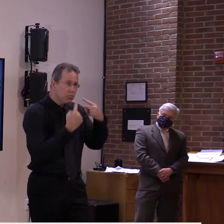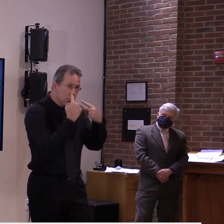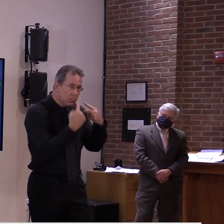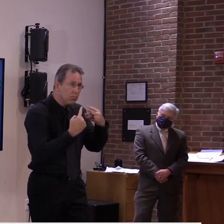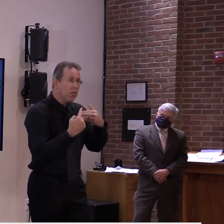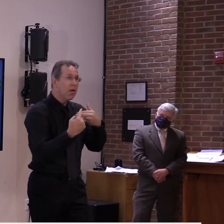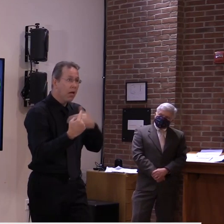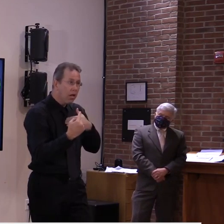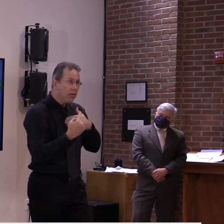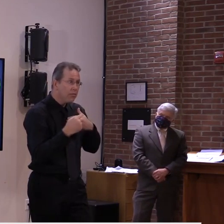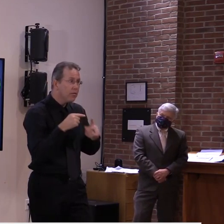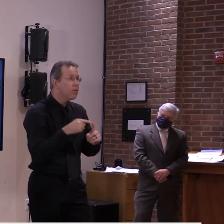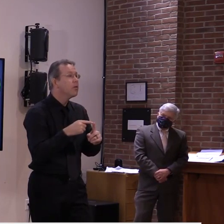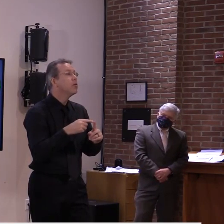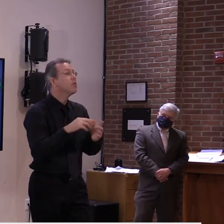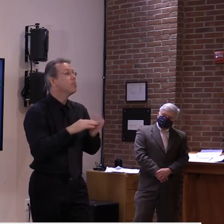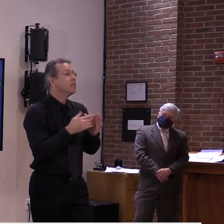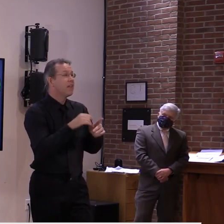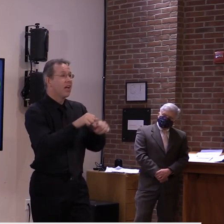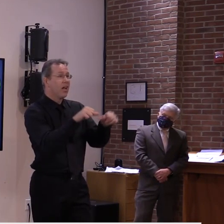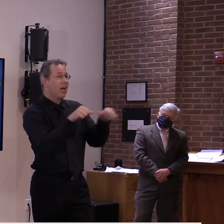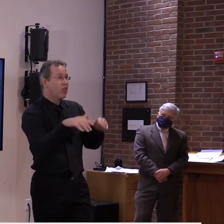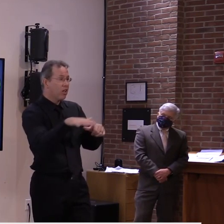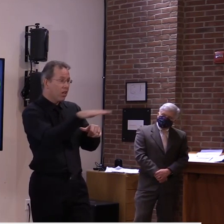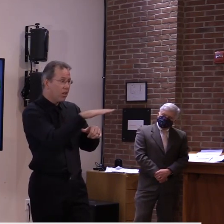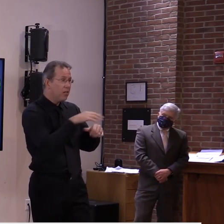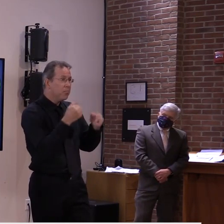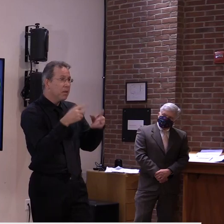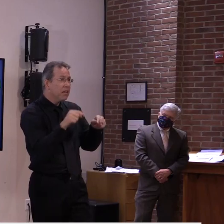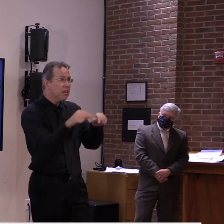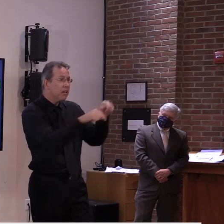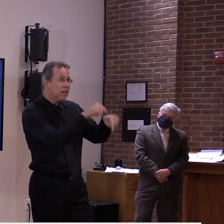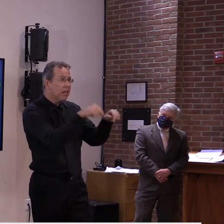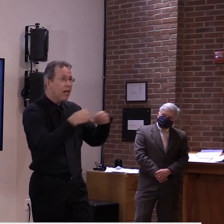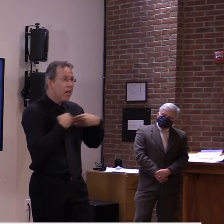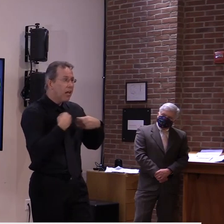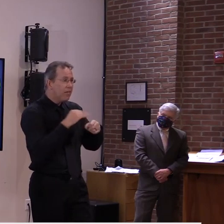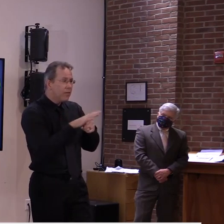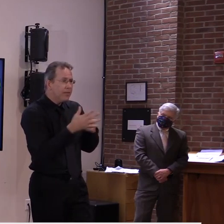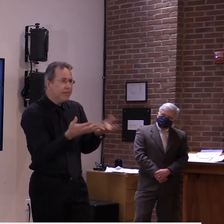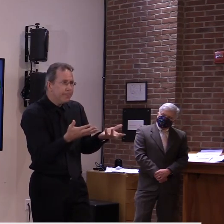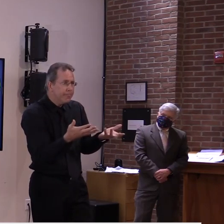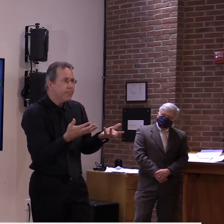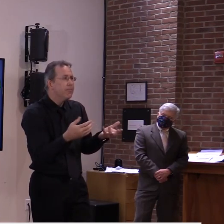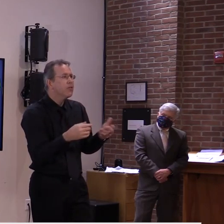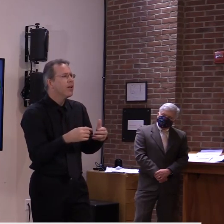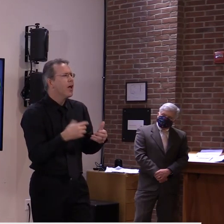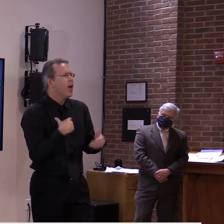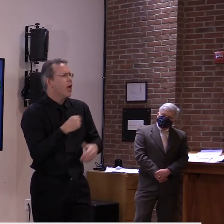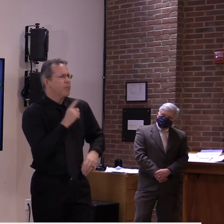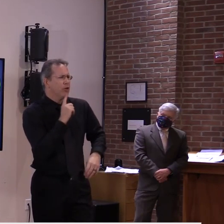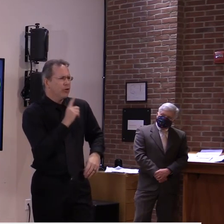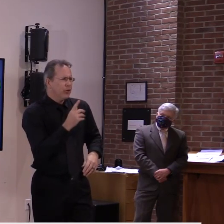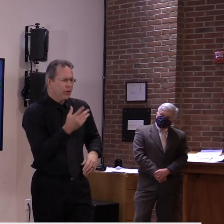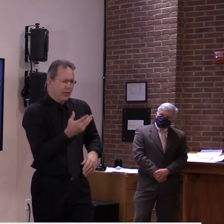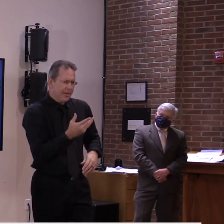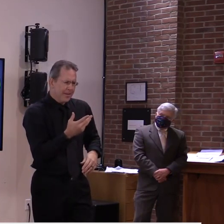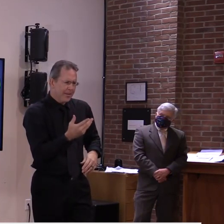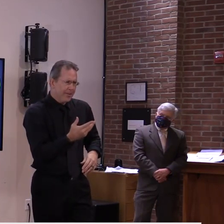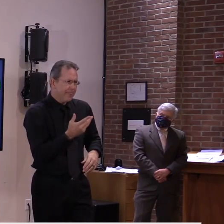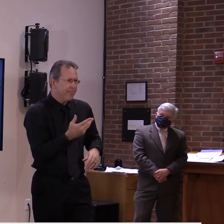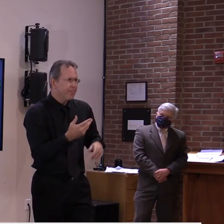retest them immediately. I assume they were tested with PCR, so we're pretty confident yes. They are a